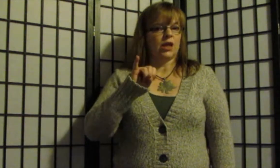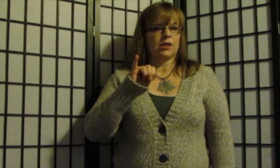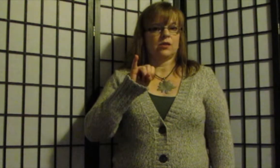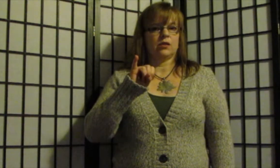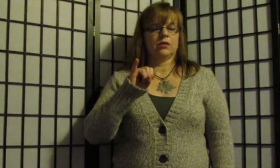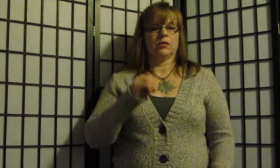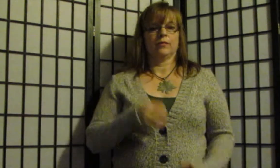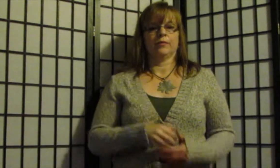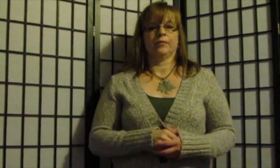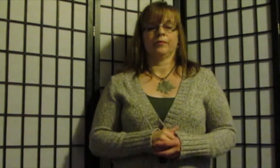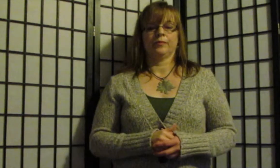Jealous.